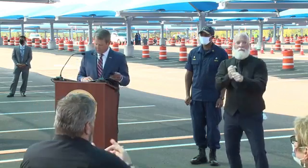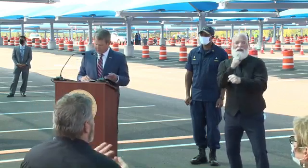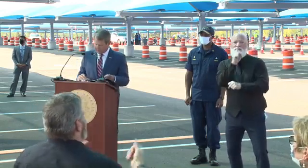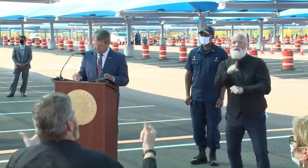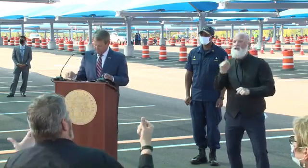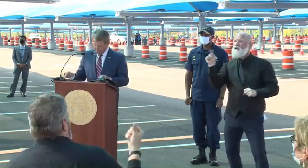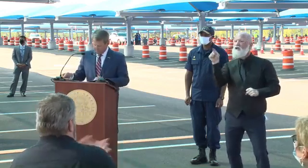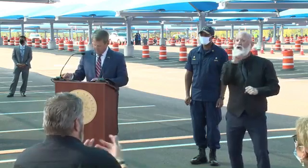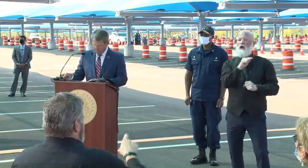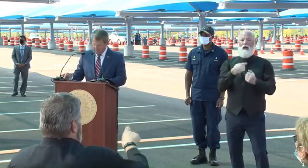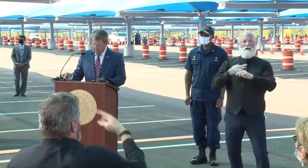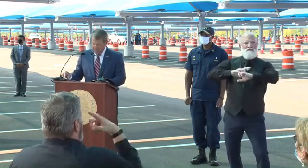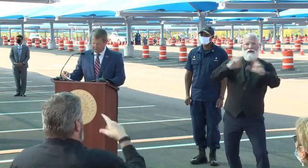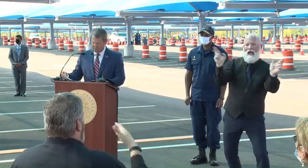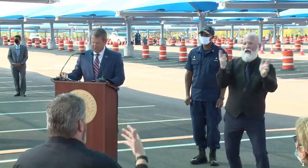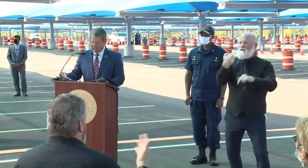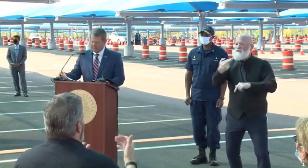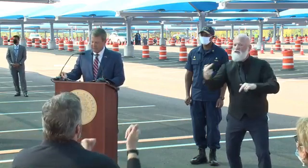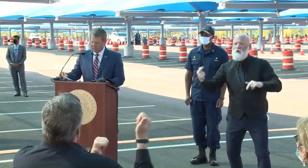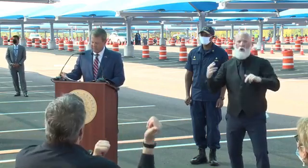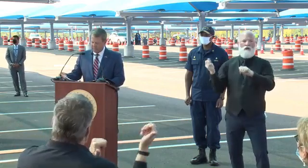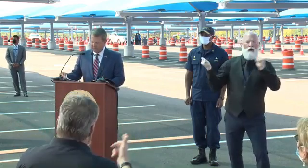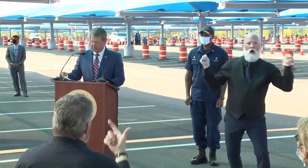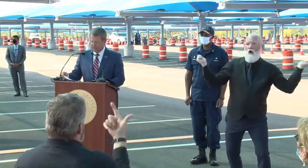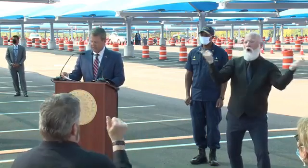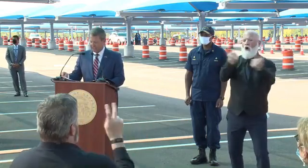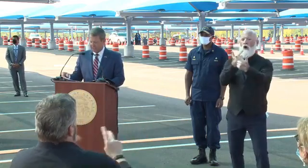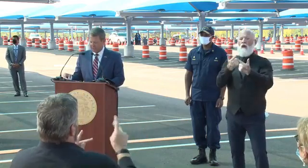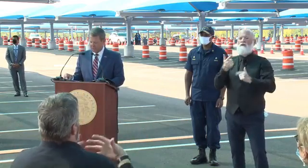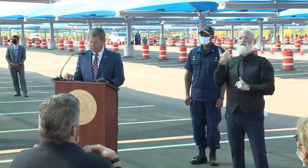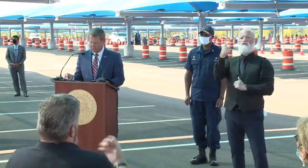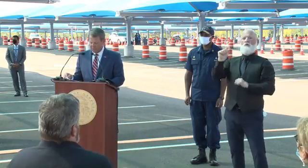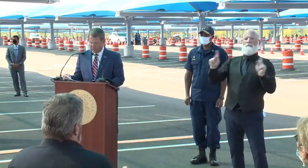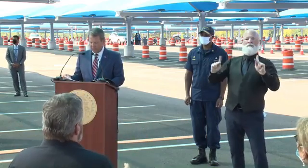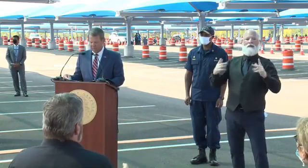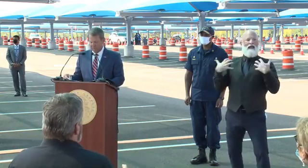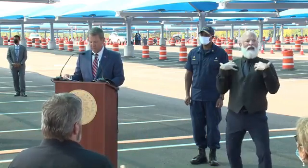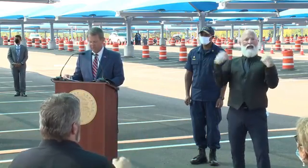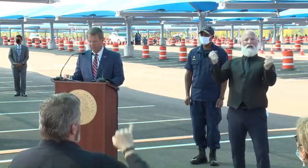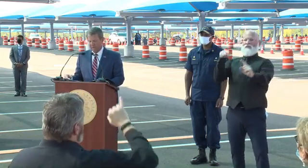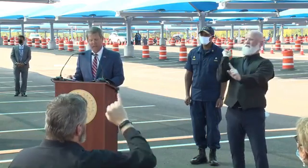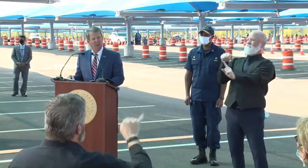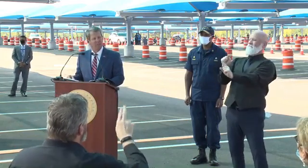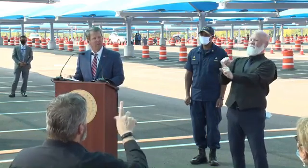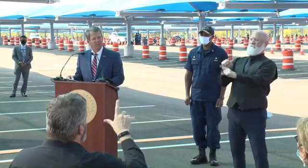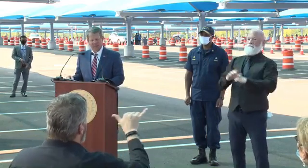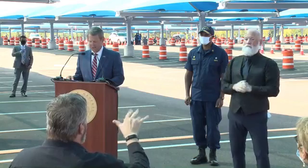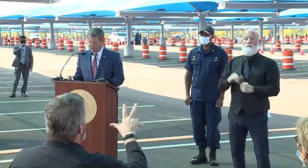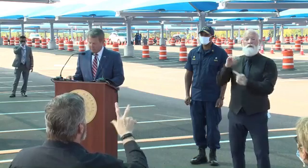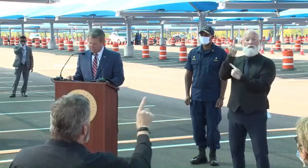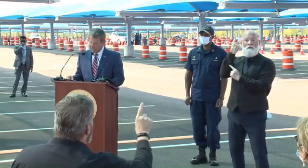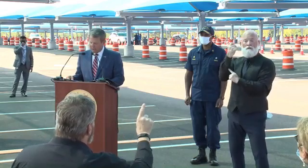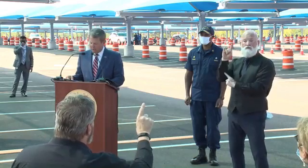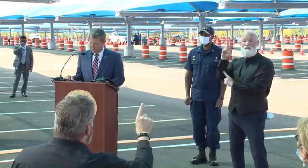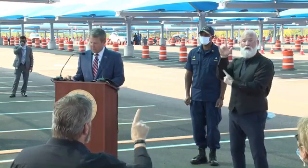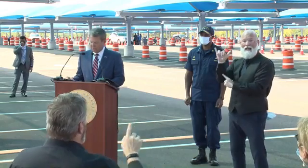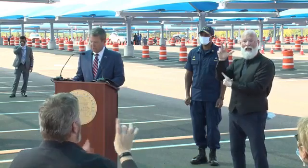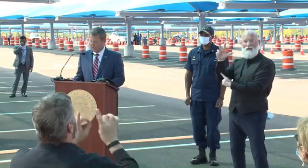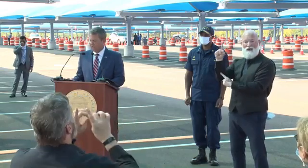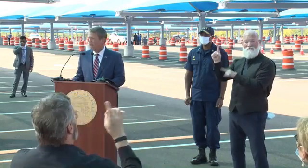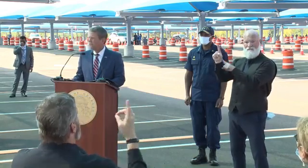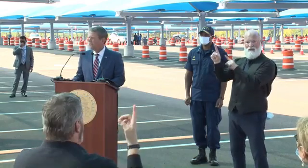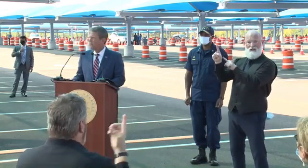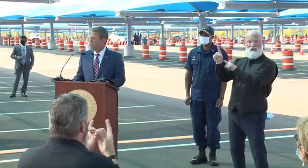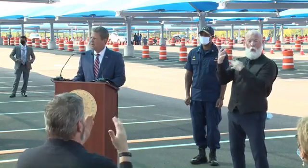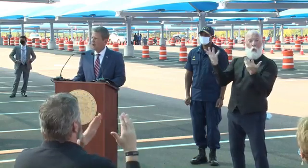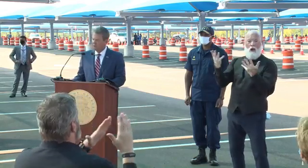Georgians healthy. As of July 31st, our team at the Georgia Department of Community Health has surveyed